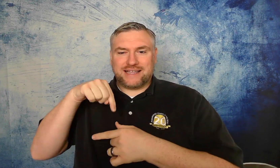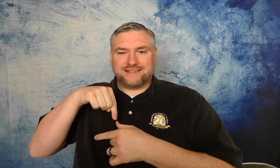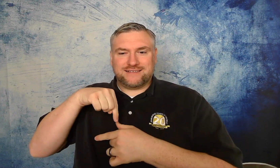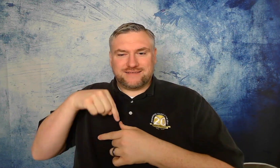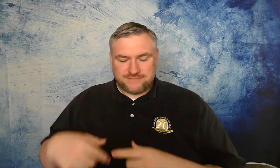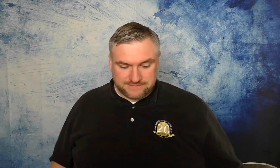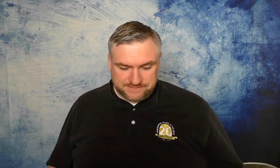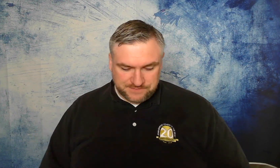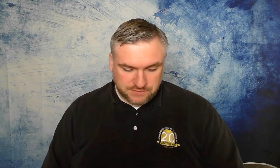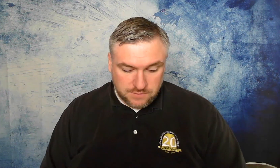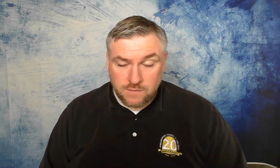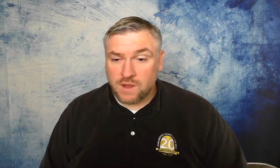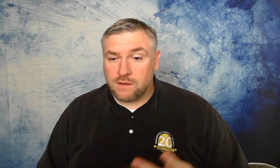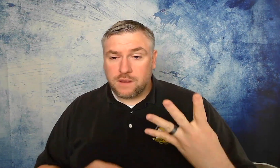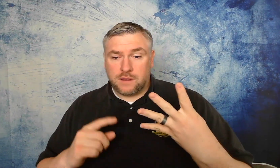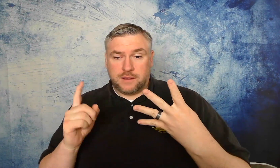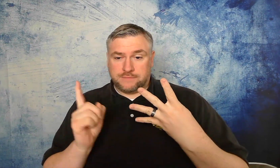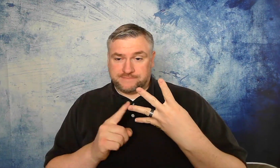the question about the content.